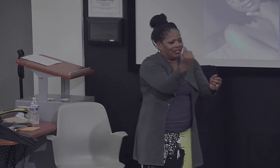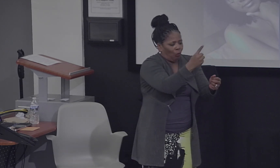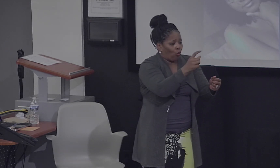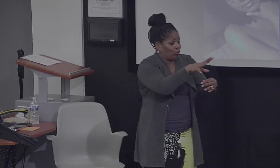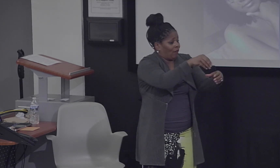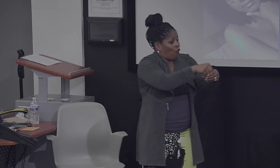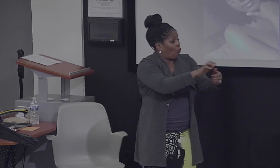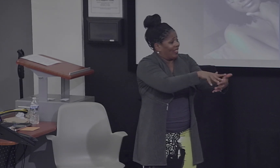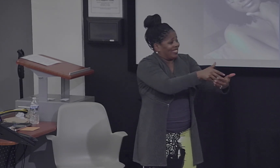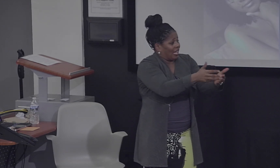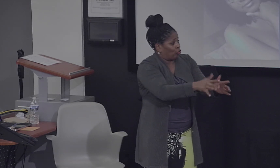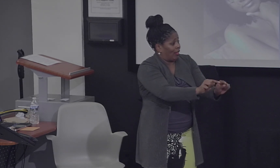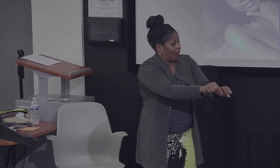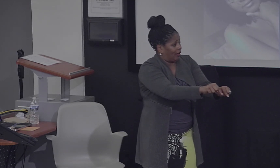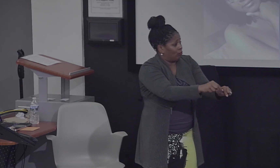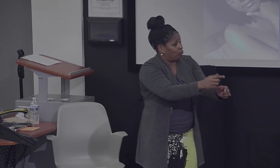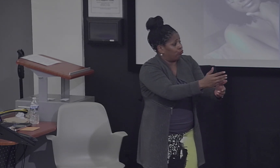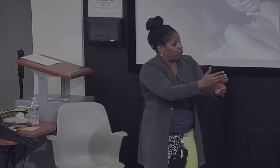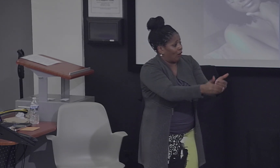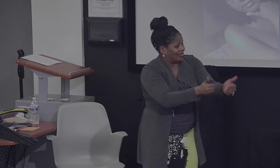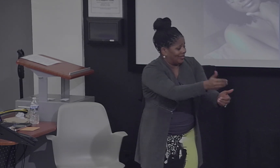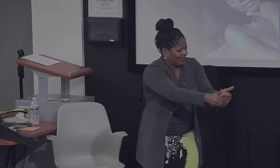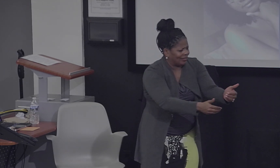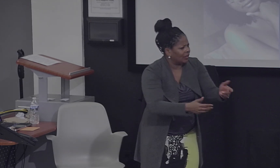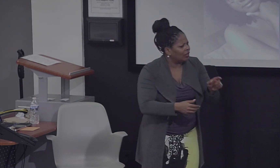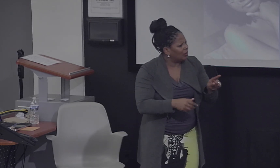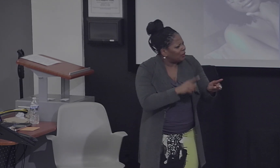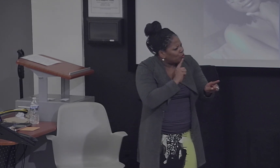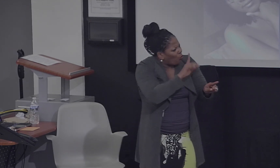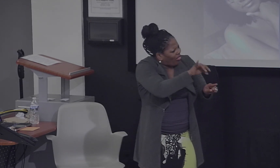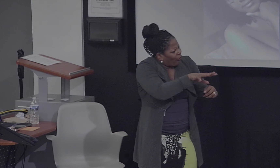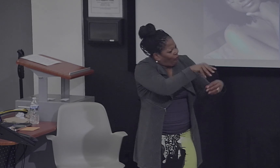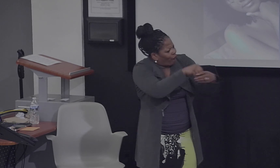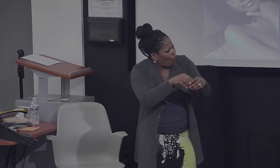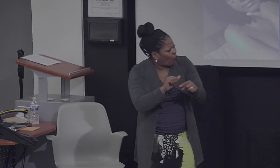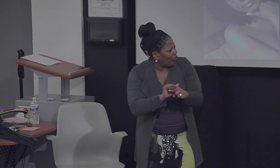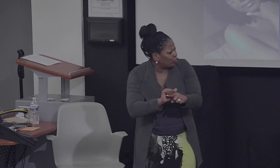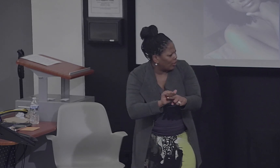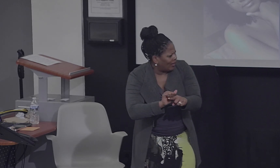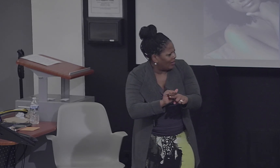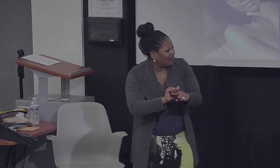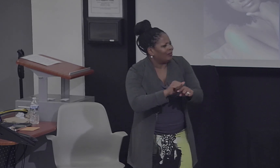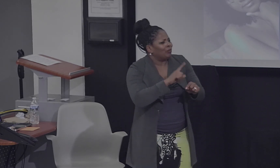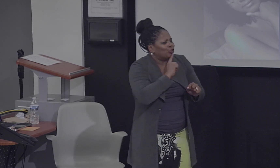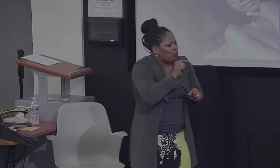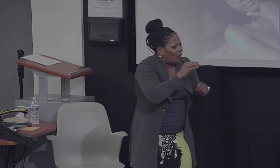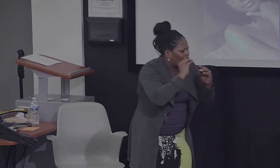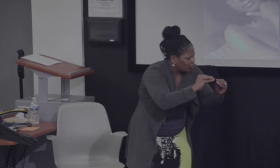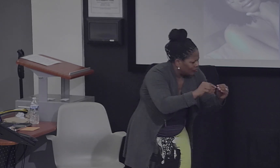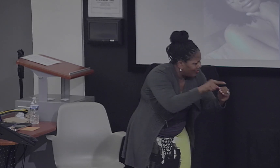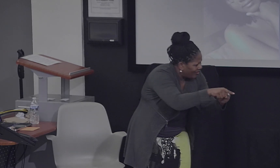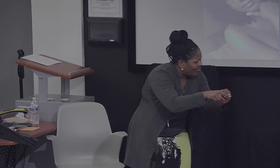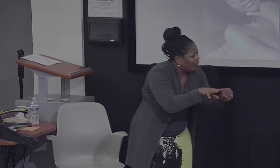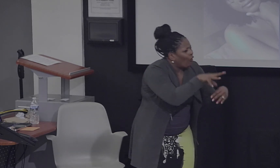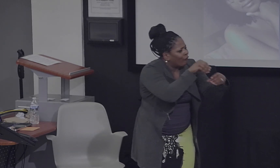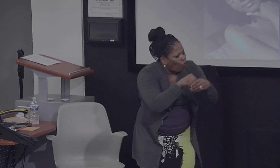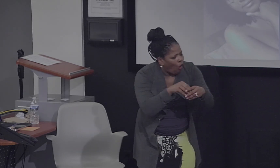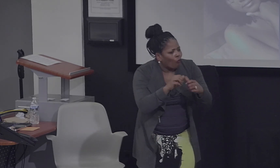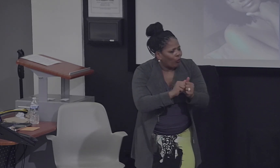So in those conversations, we have to think about what is the scheduling process. It involves the training, the educating